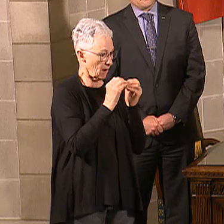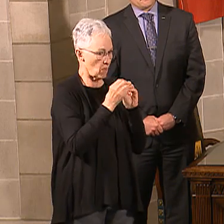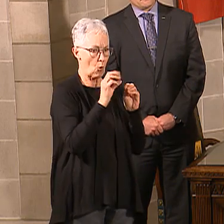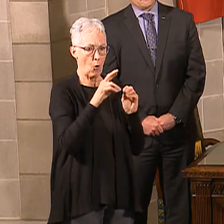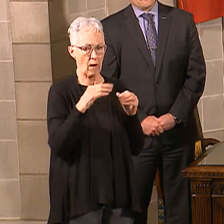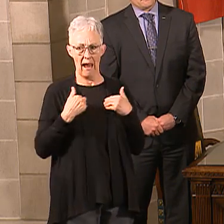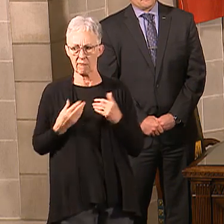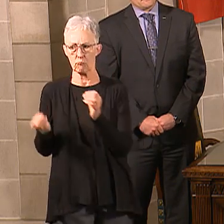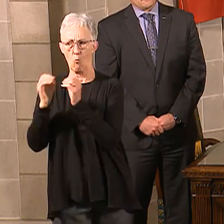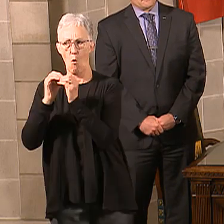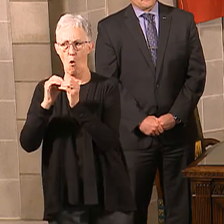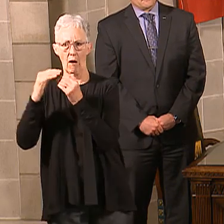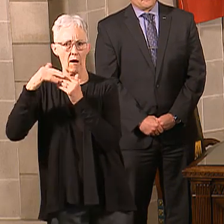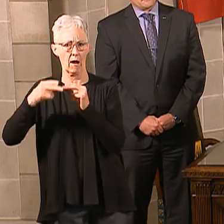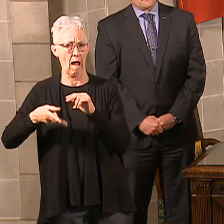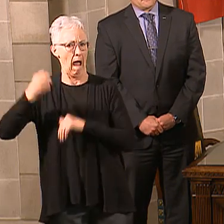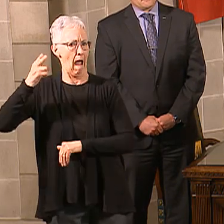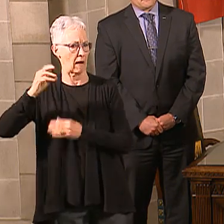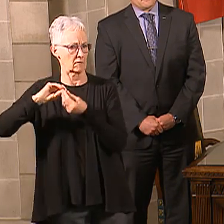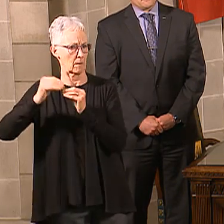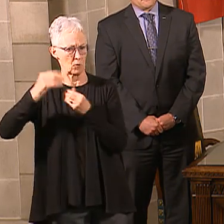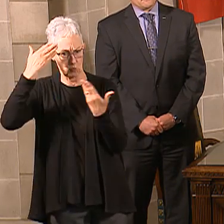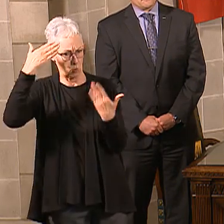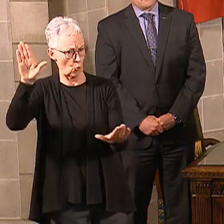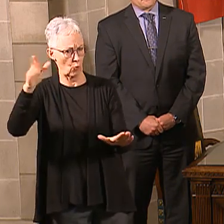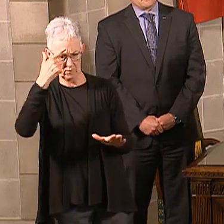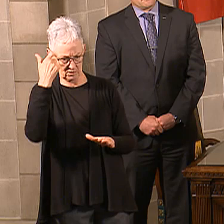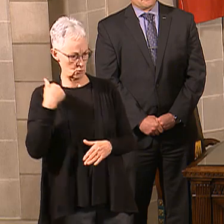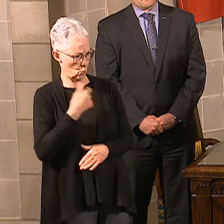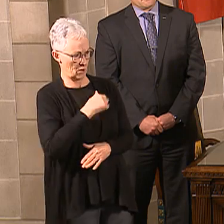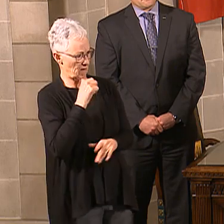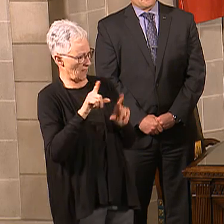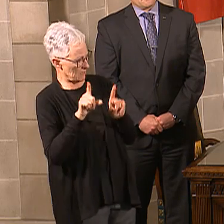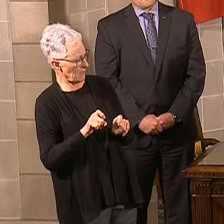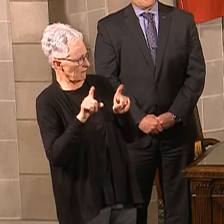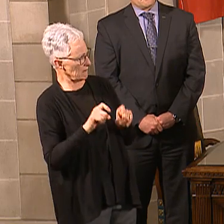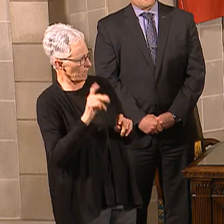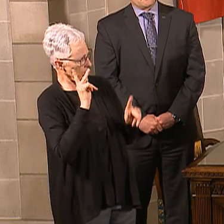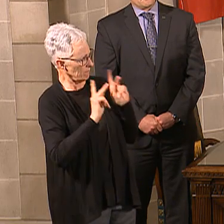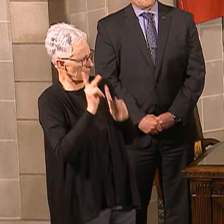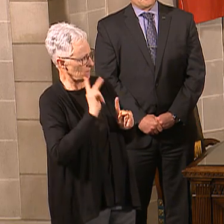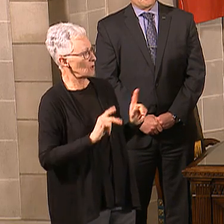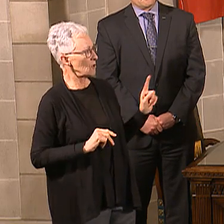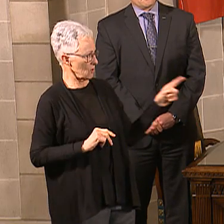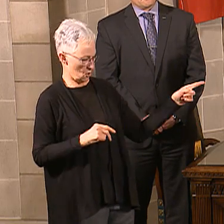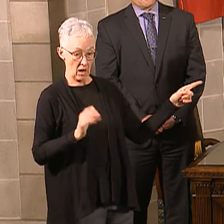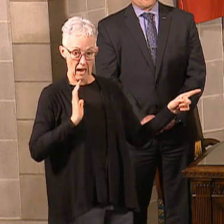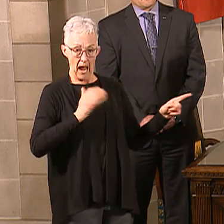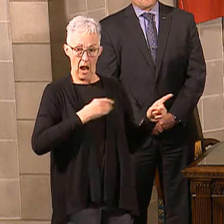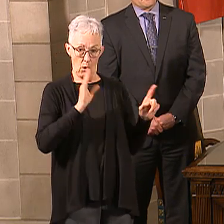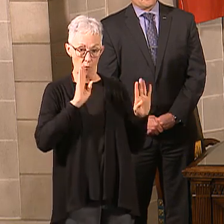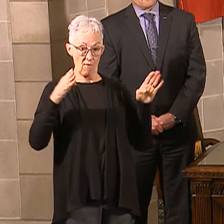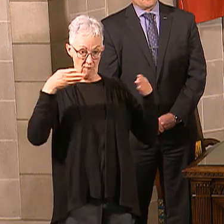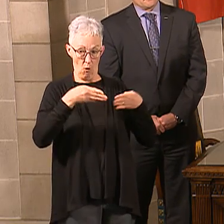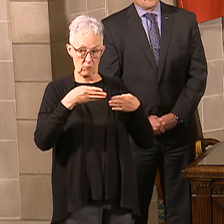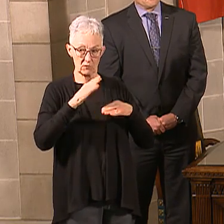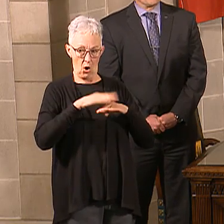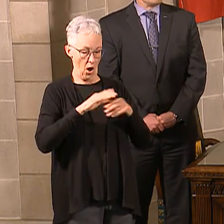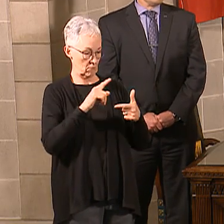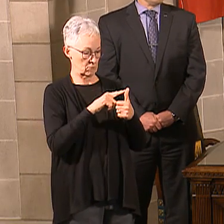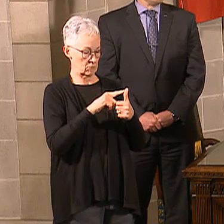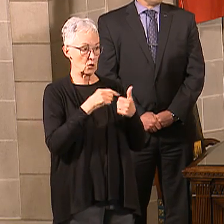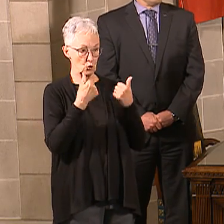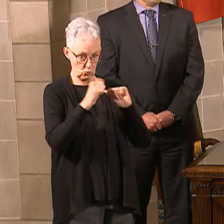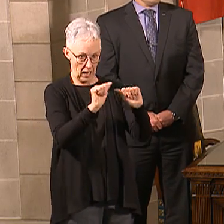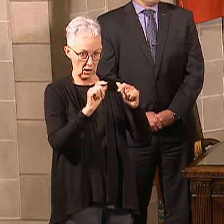that our strategy involves around expanding testing, getting more personal protective equipment, and looking at how we're expanding our